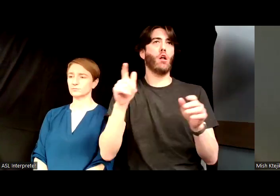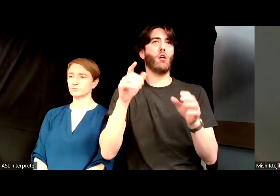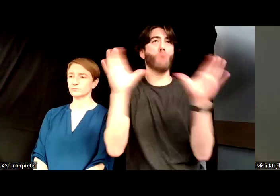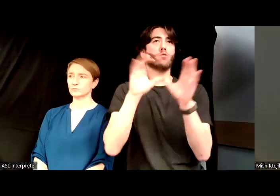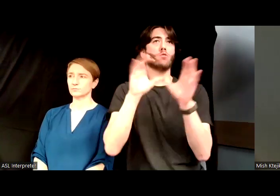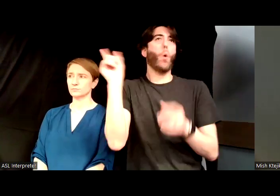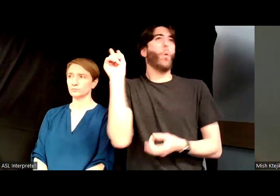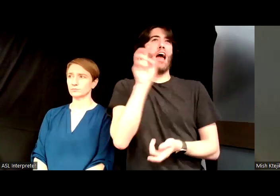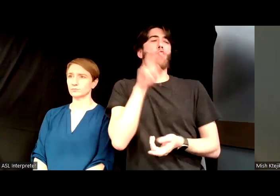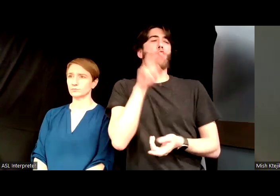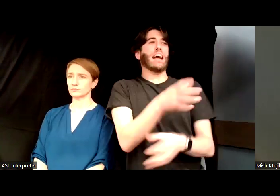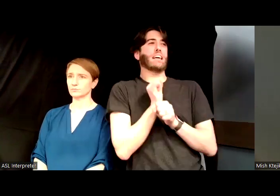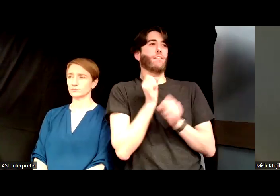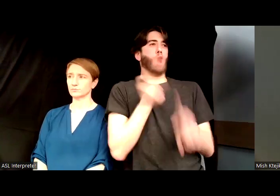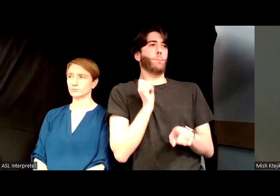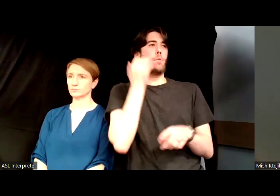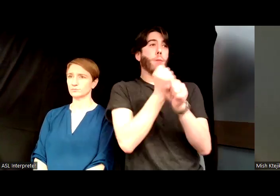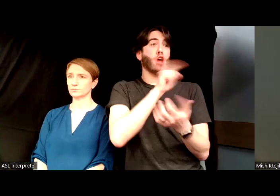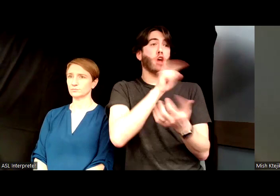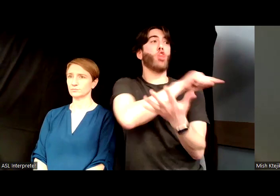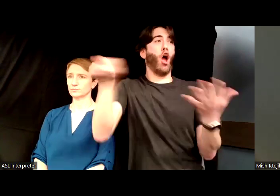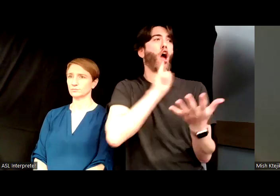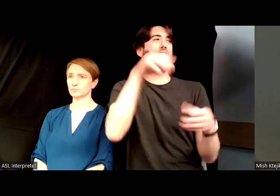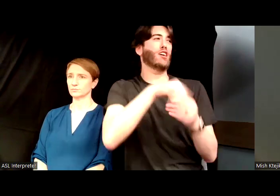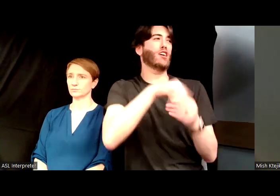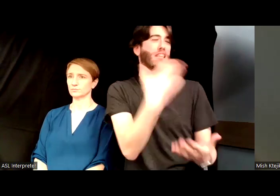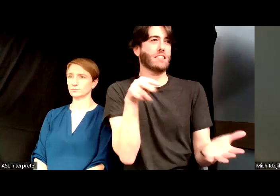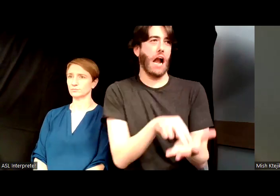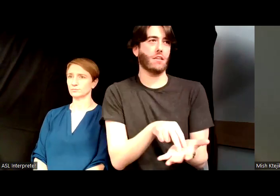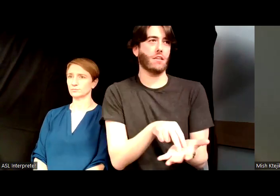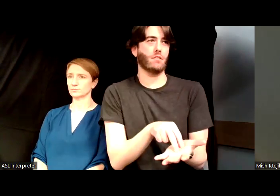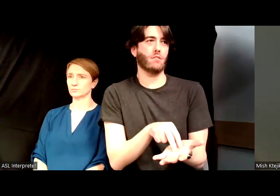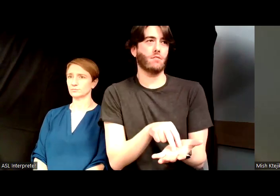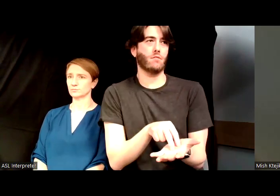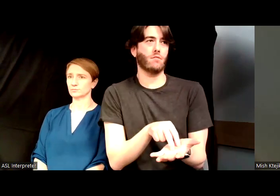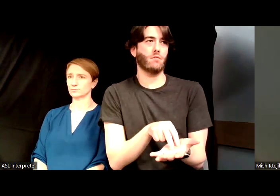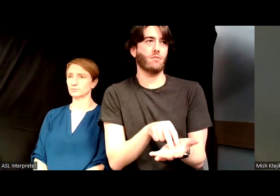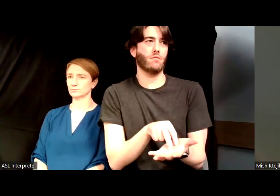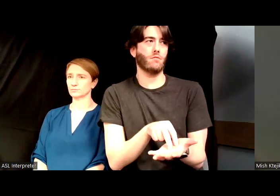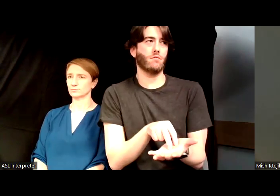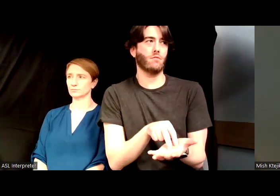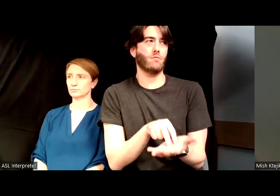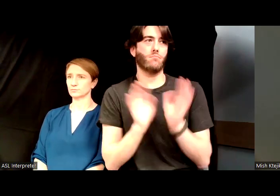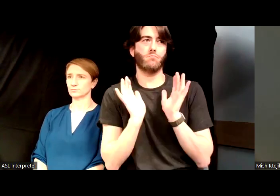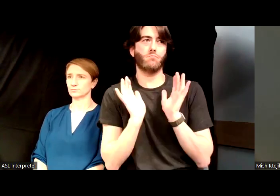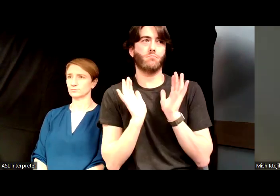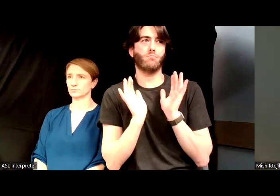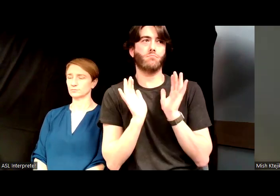that would apply to all certificates, certification, certified. It would have to be